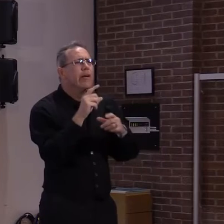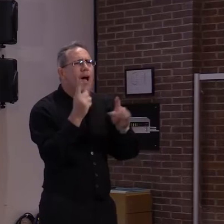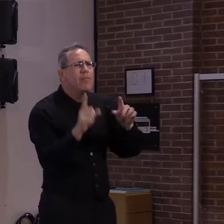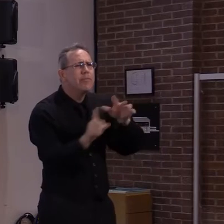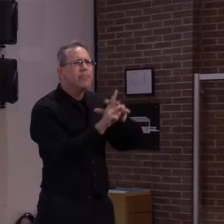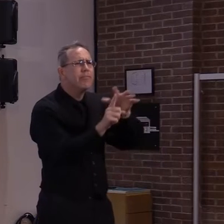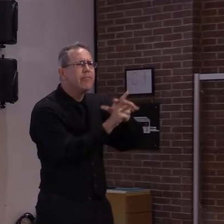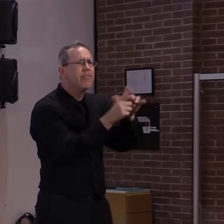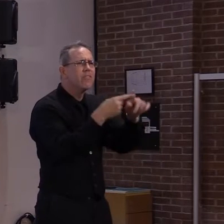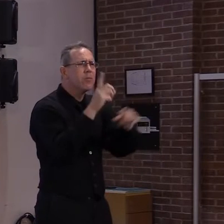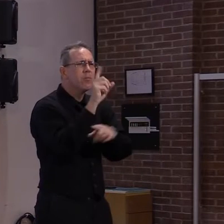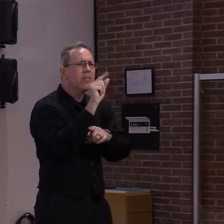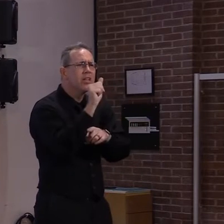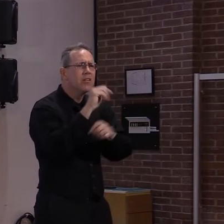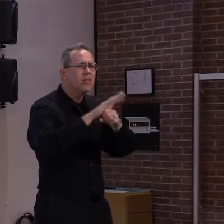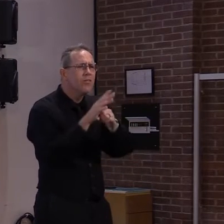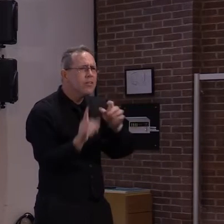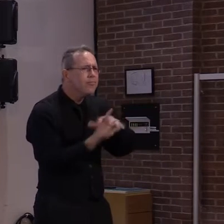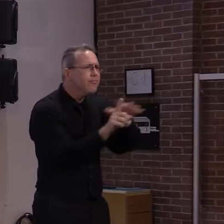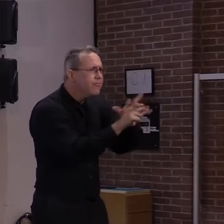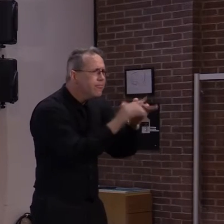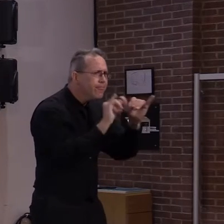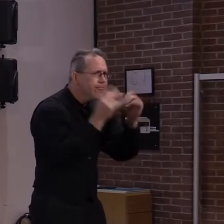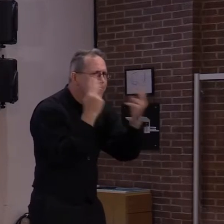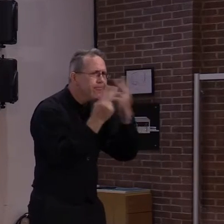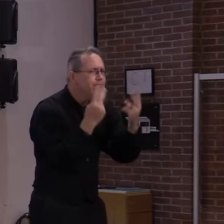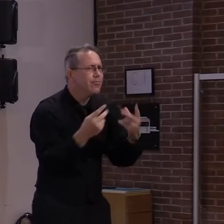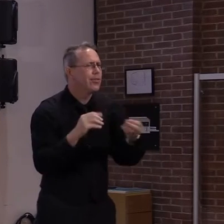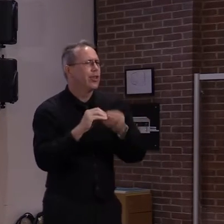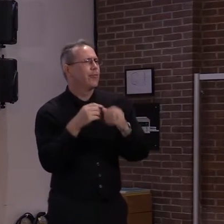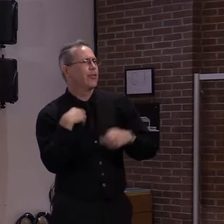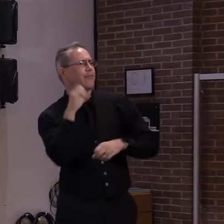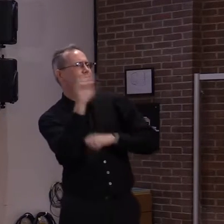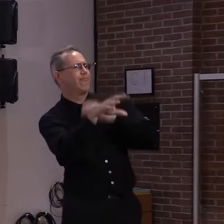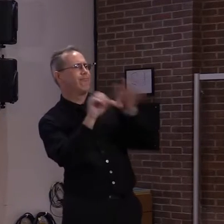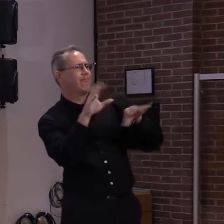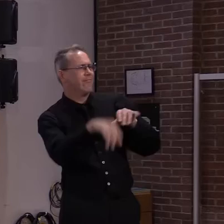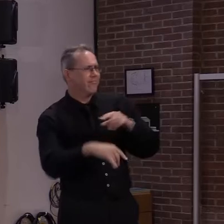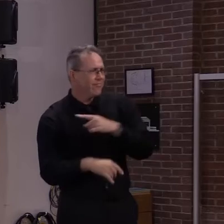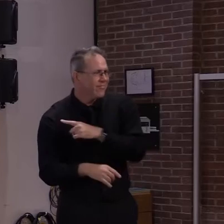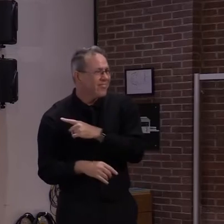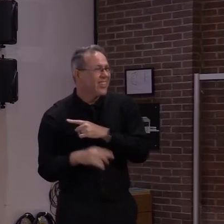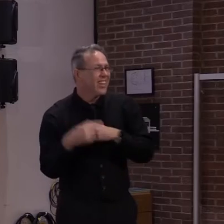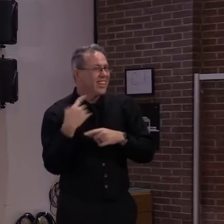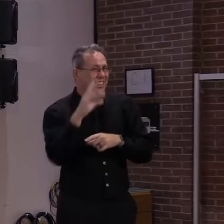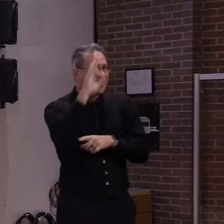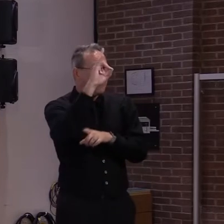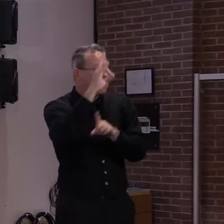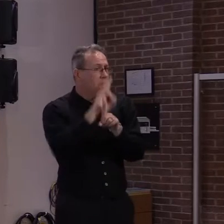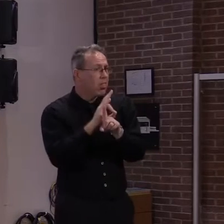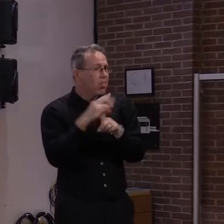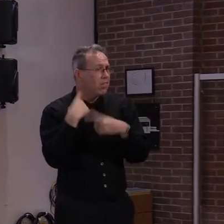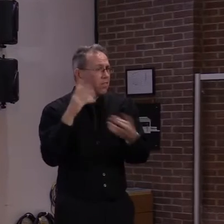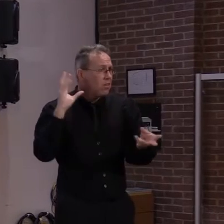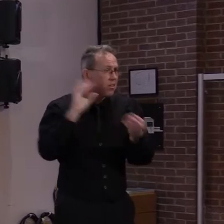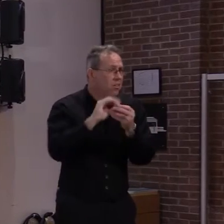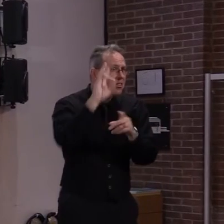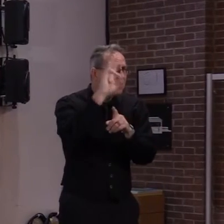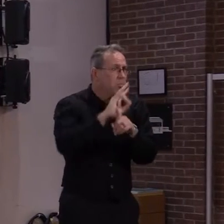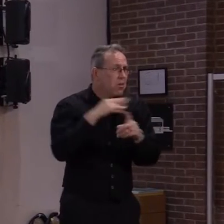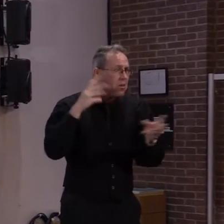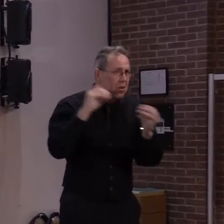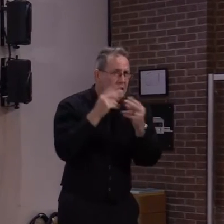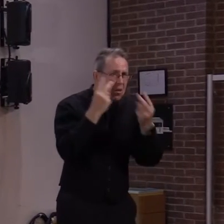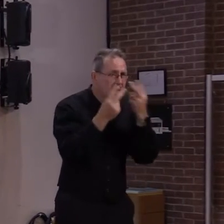last 7 months, we see that really just a fraction of Vermonters who are fully vaccinated have resulted in a breakthrough